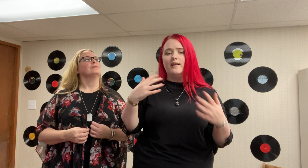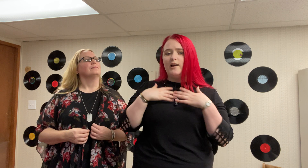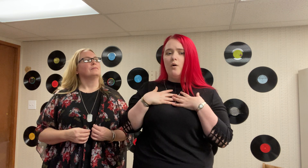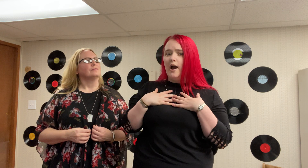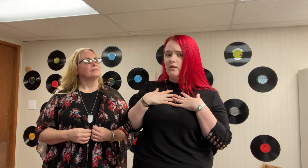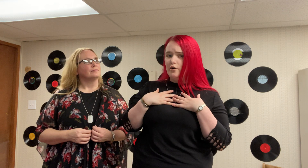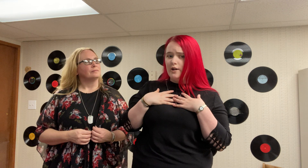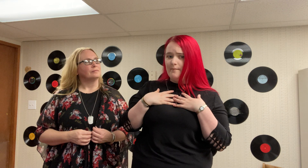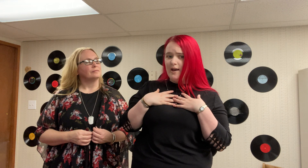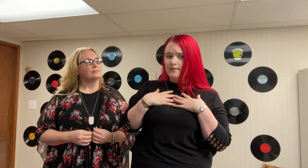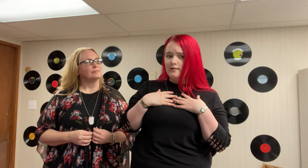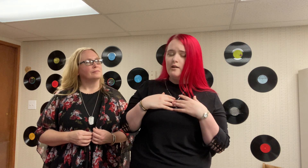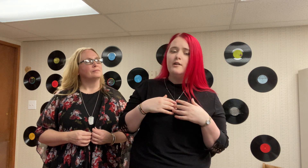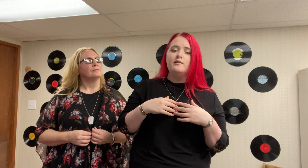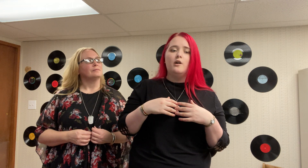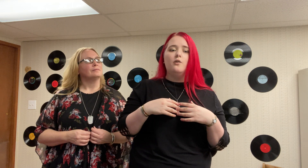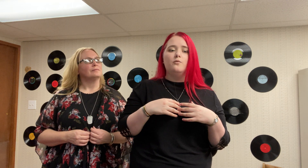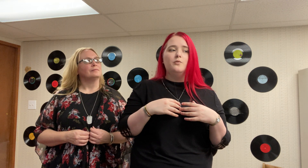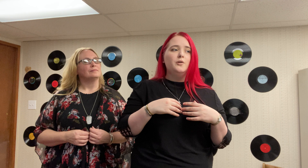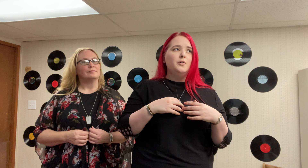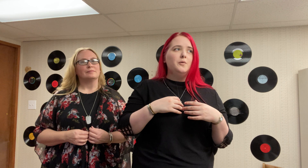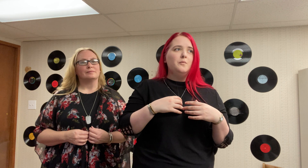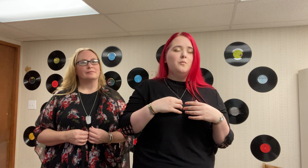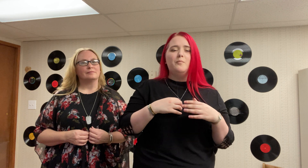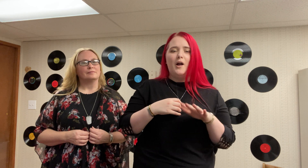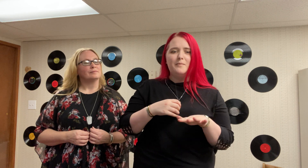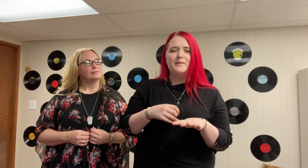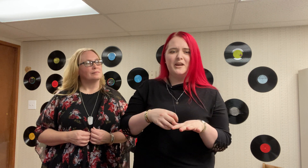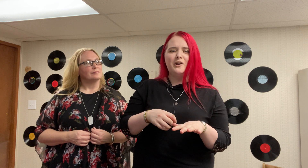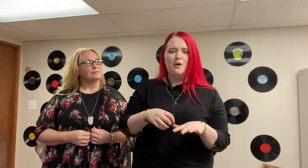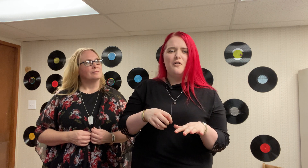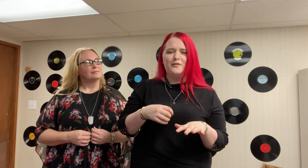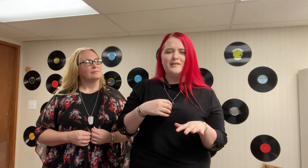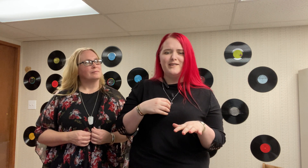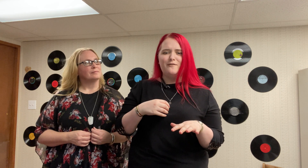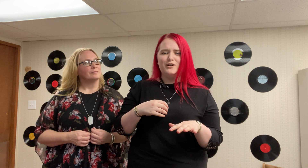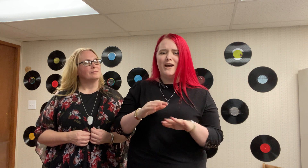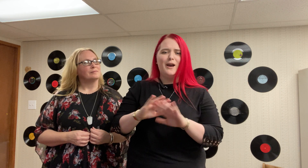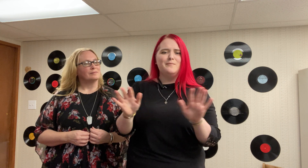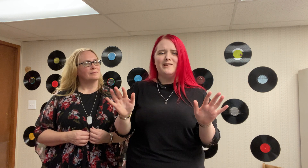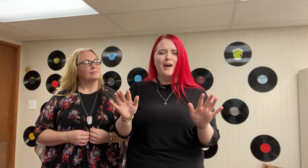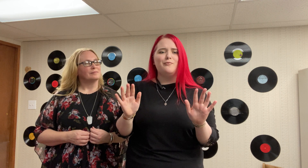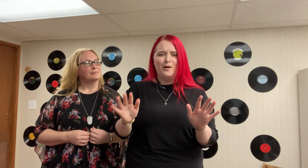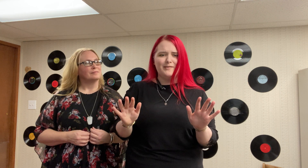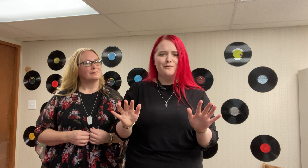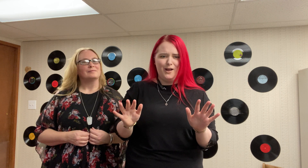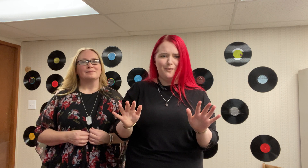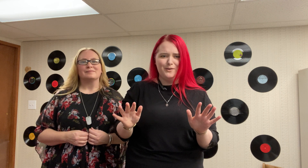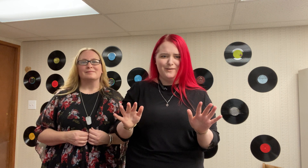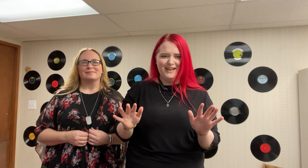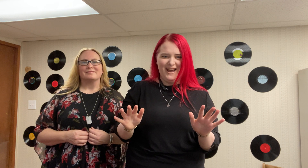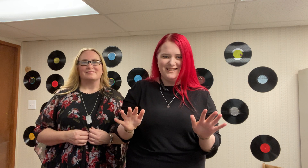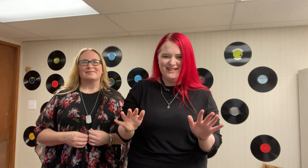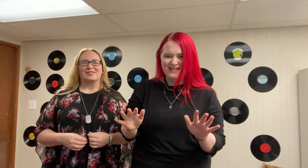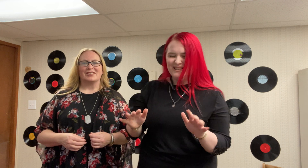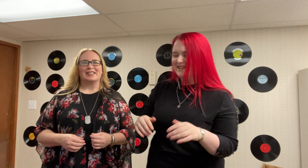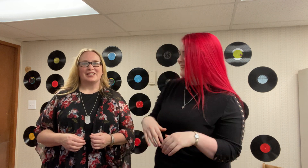how I learn it best. So we're probably going to go over it several times. I promise it will help you in the end. Okay.